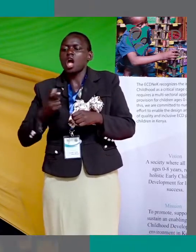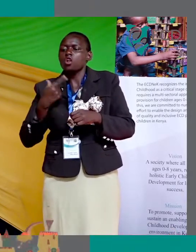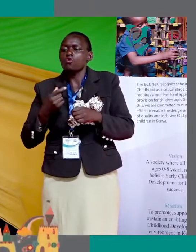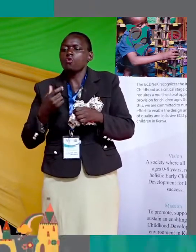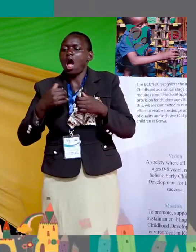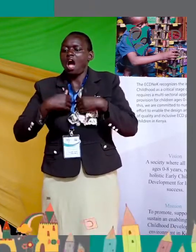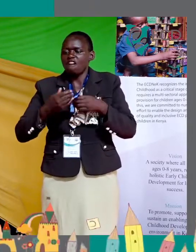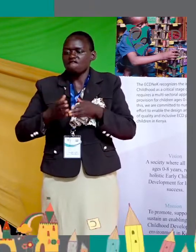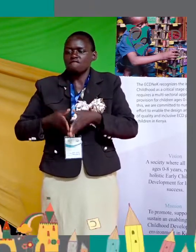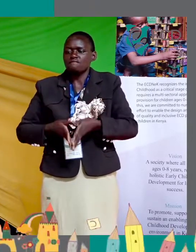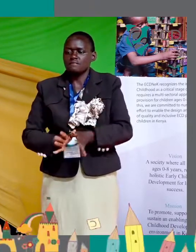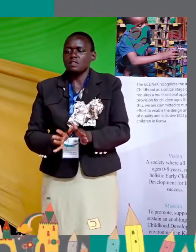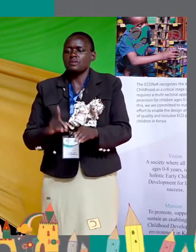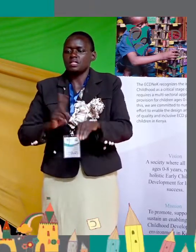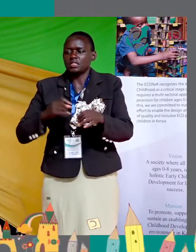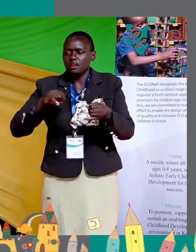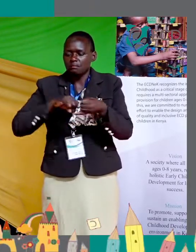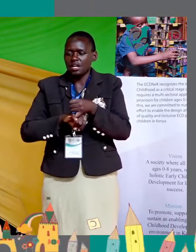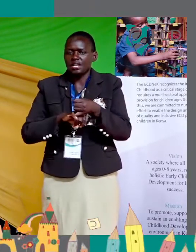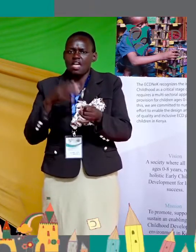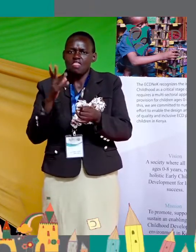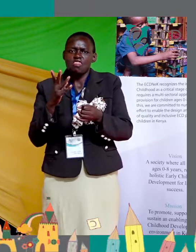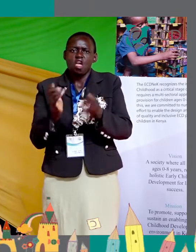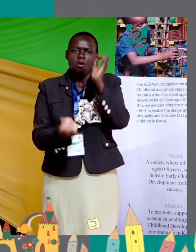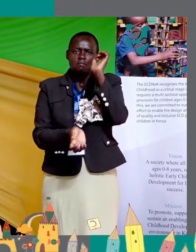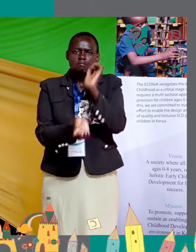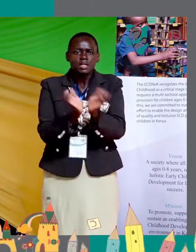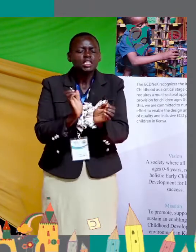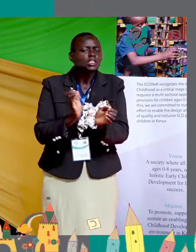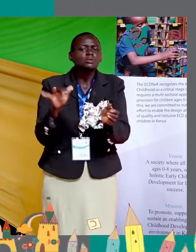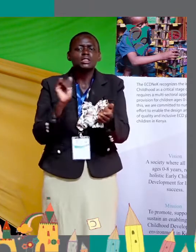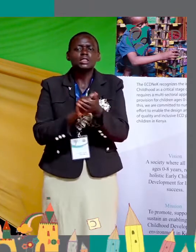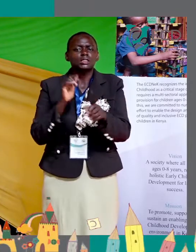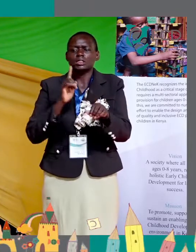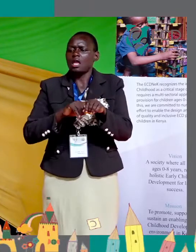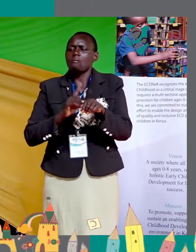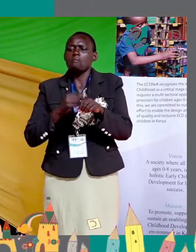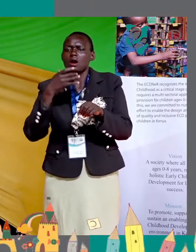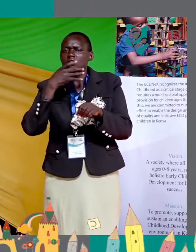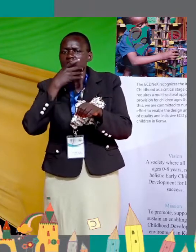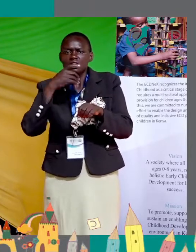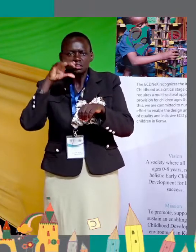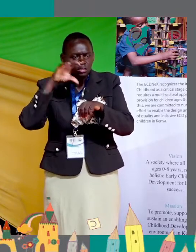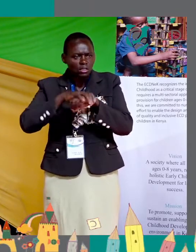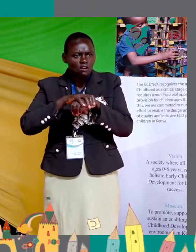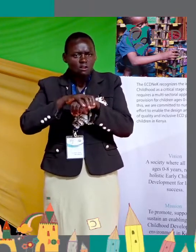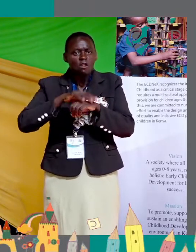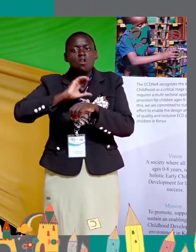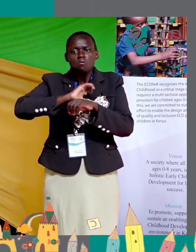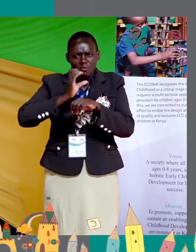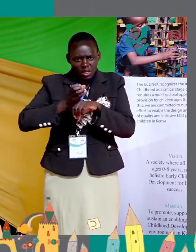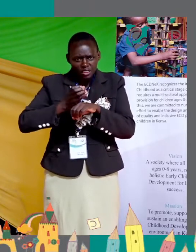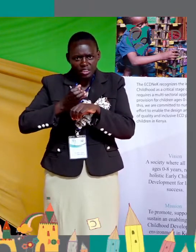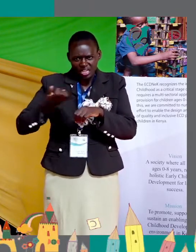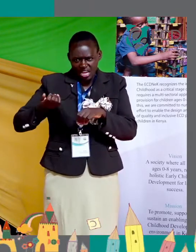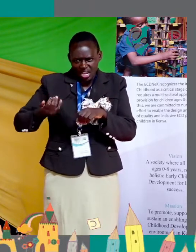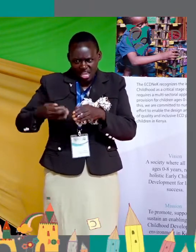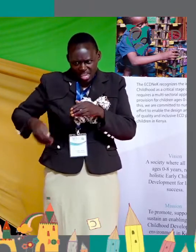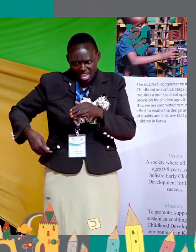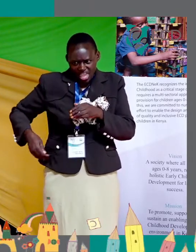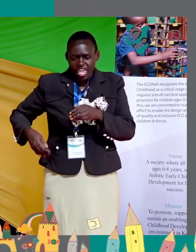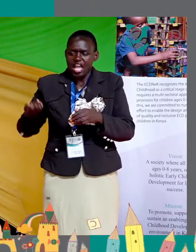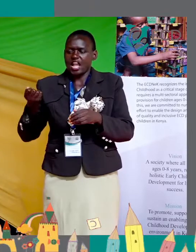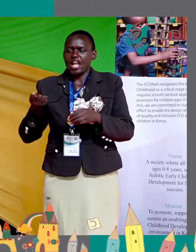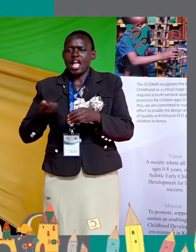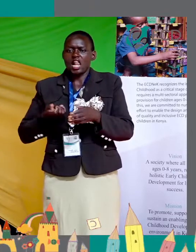Luo community, there were those penalties that would be given to any man who is found to have impregnated a young girl. Today we have